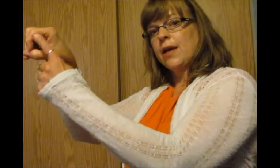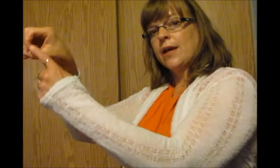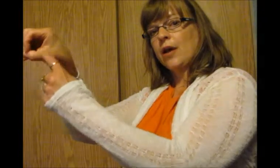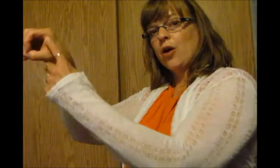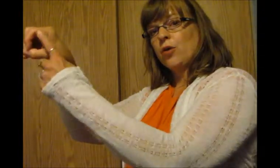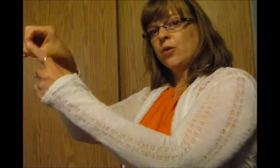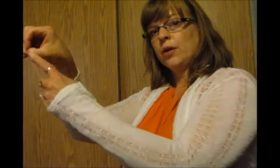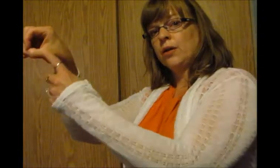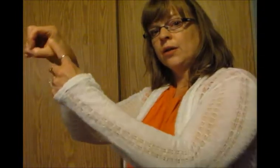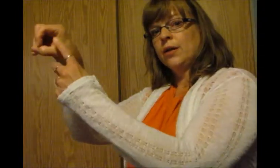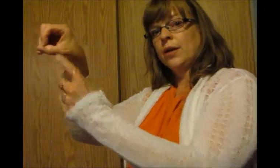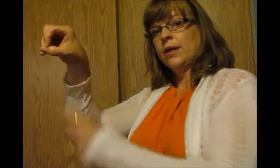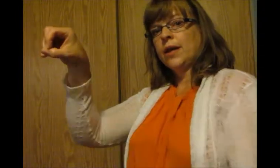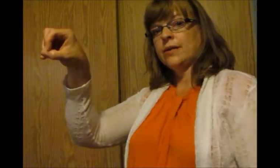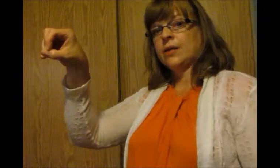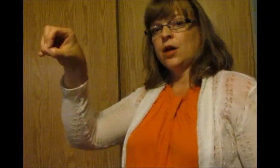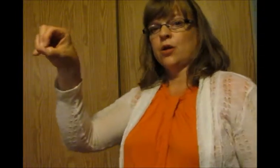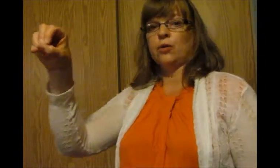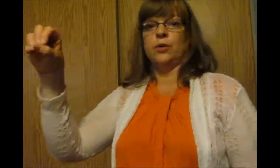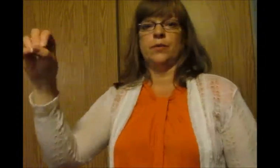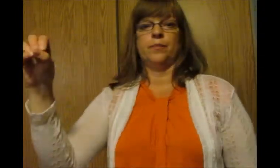an O. That's an O.